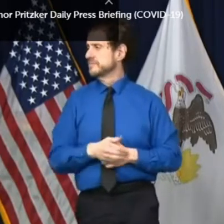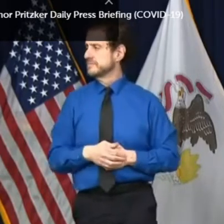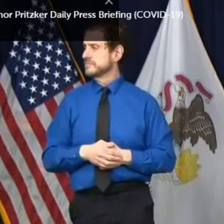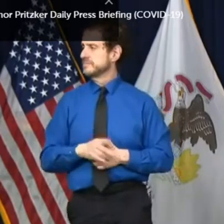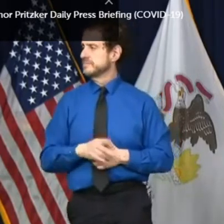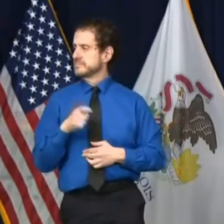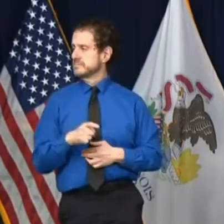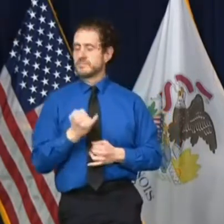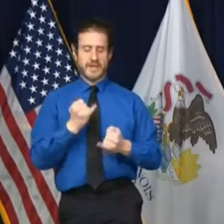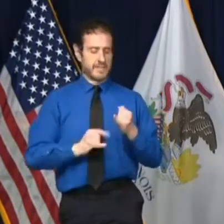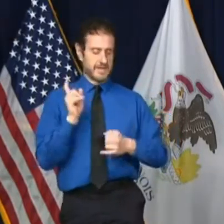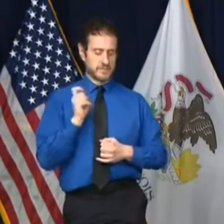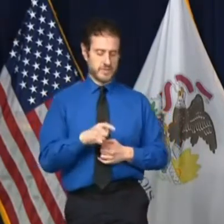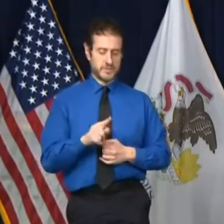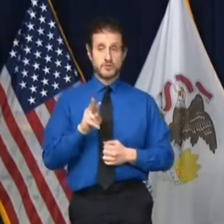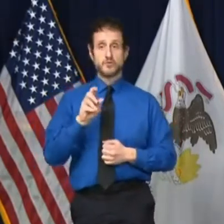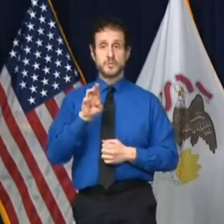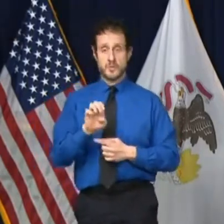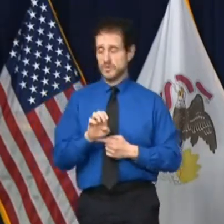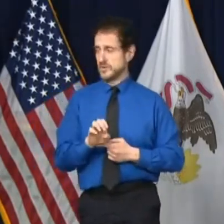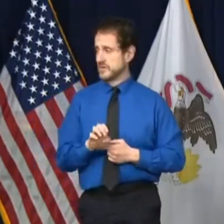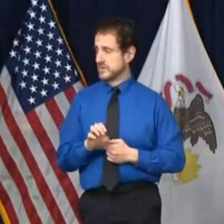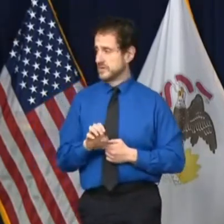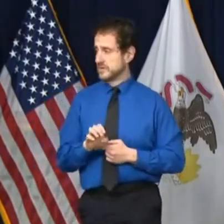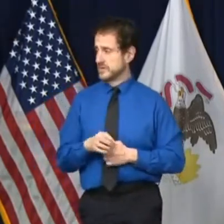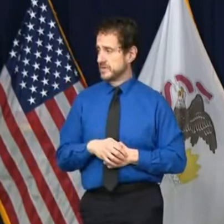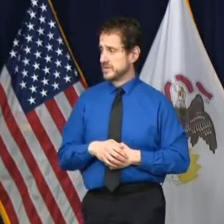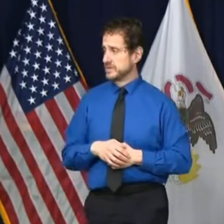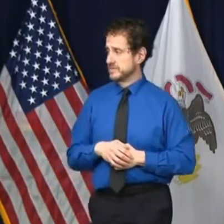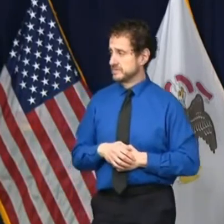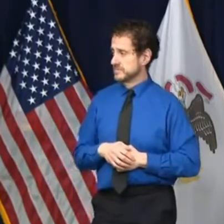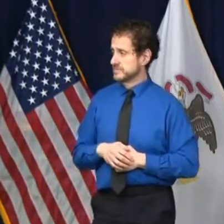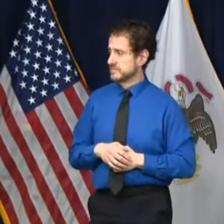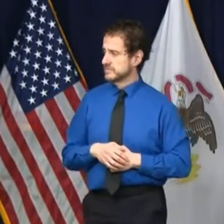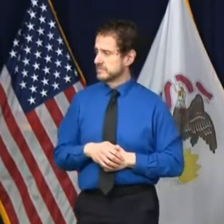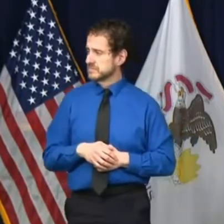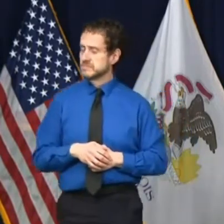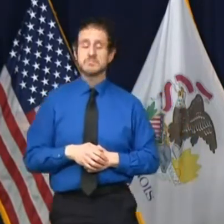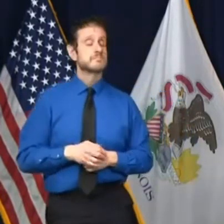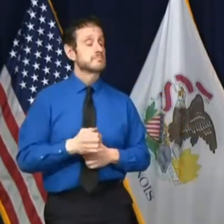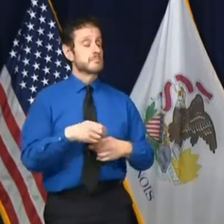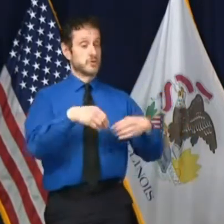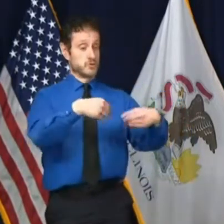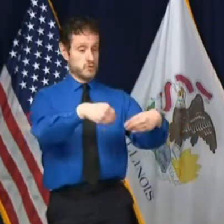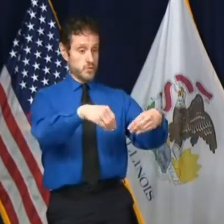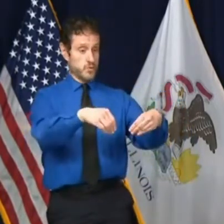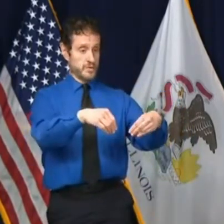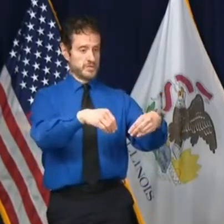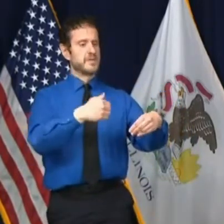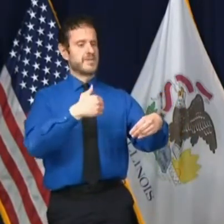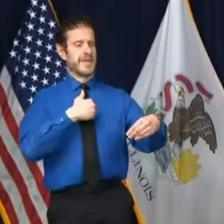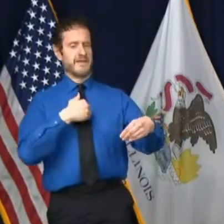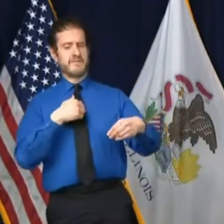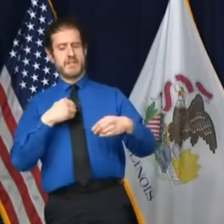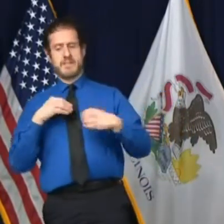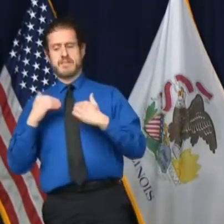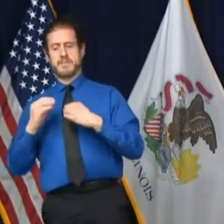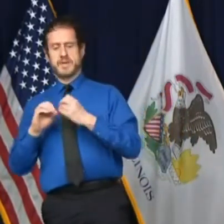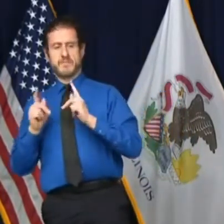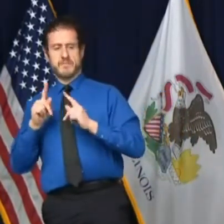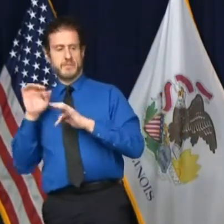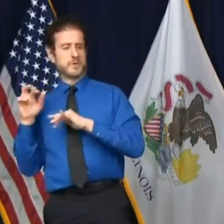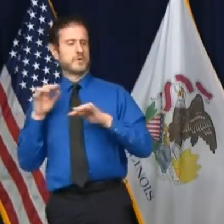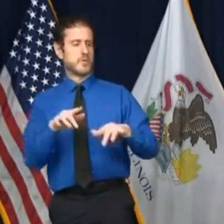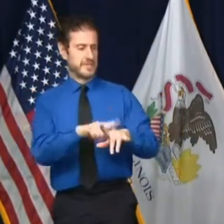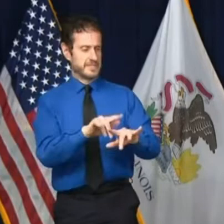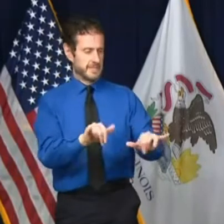at the Tribune will be our last question. How are the occupancy limits at stores being enforced, and how well do you think people are complying with the new face covering requirement